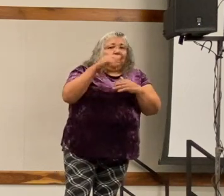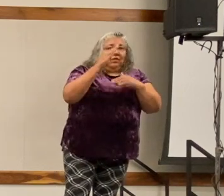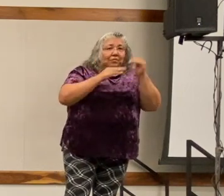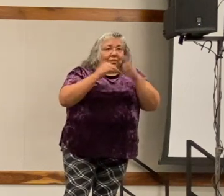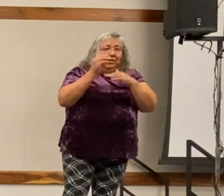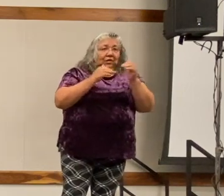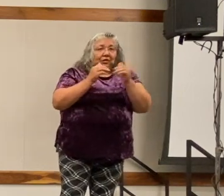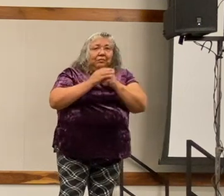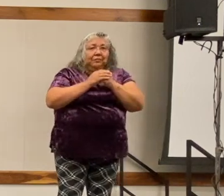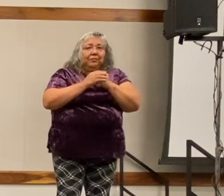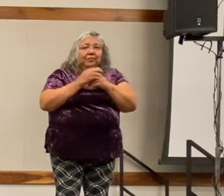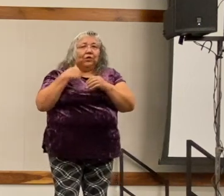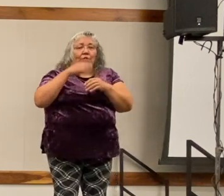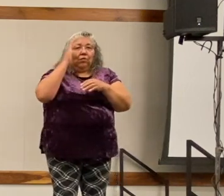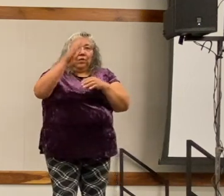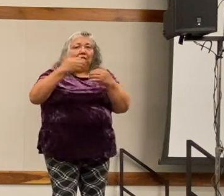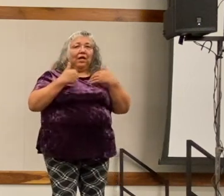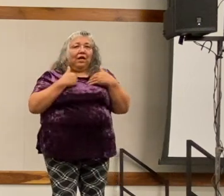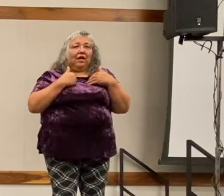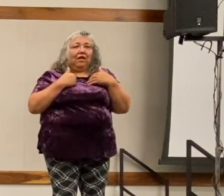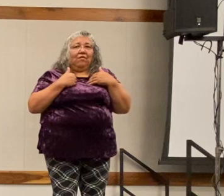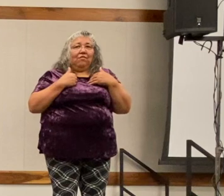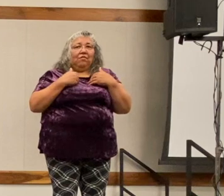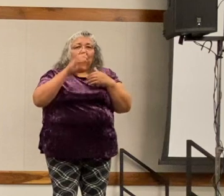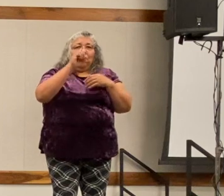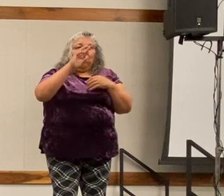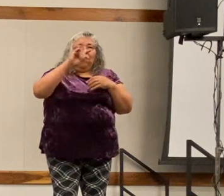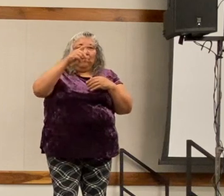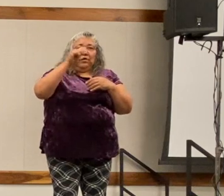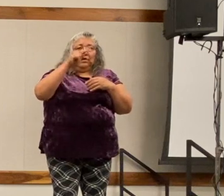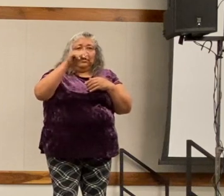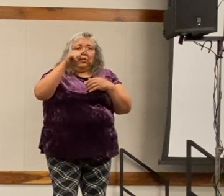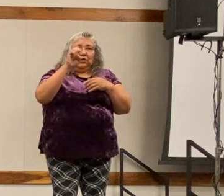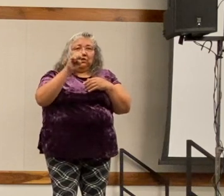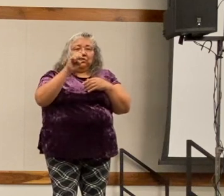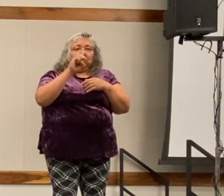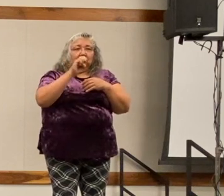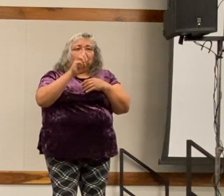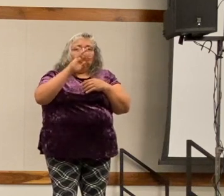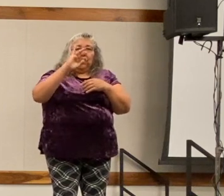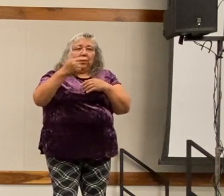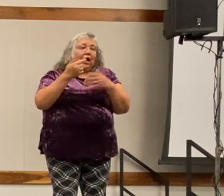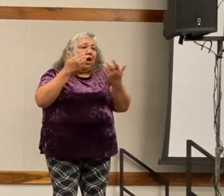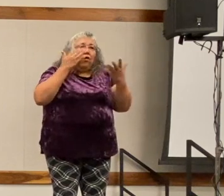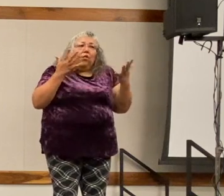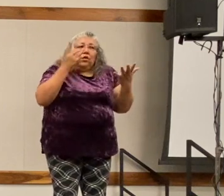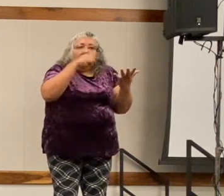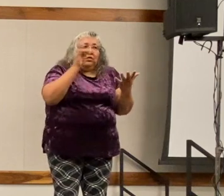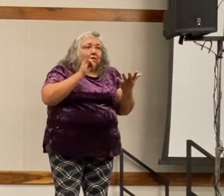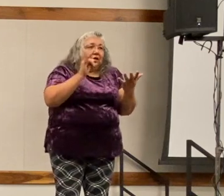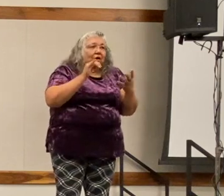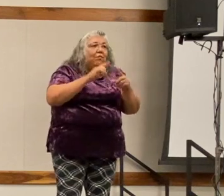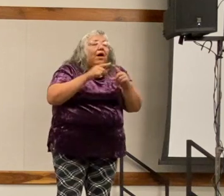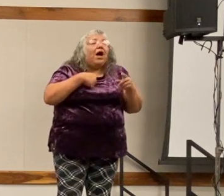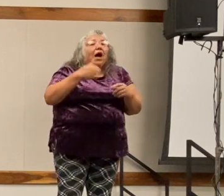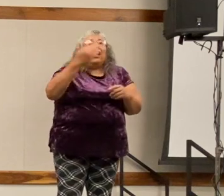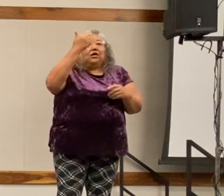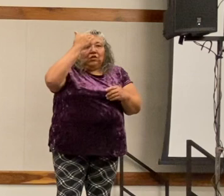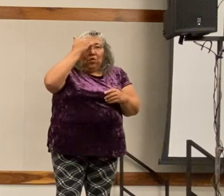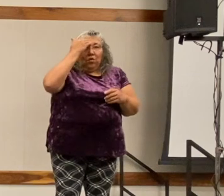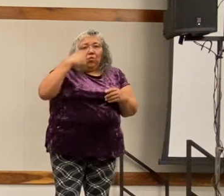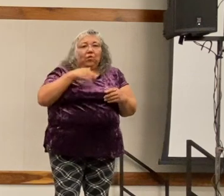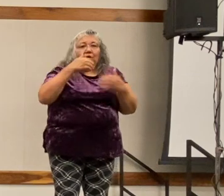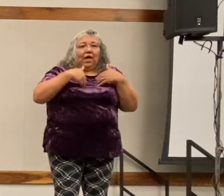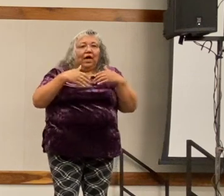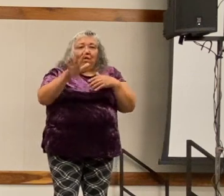building, we are going to have an orphanage wing. Okay? I don't even know what that looks like. What I do know is that we will